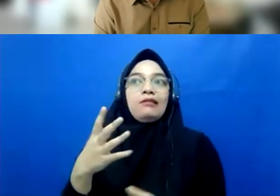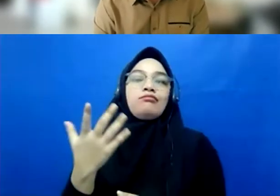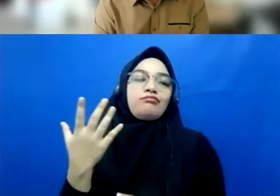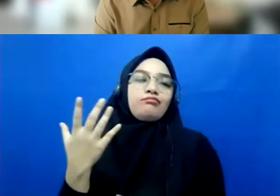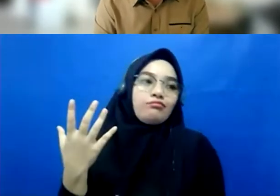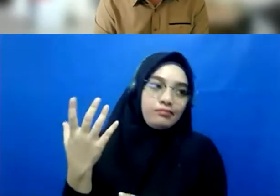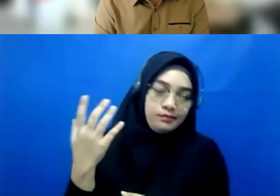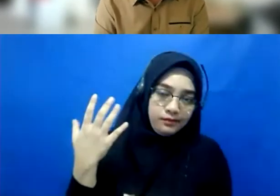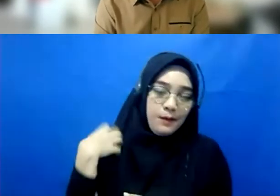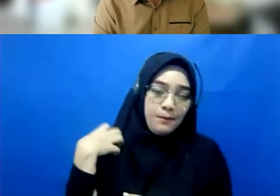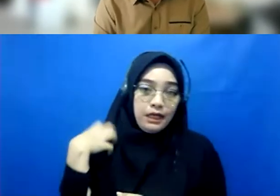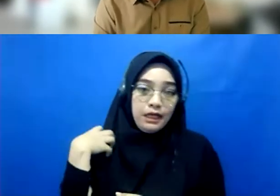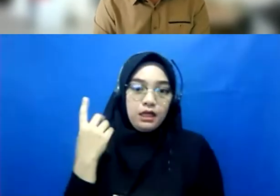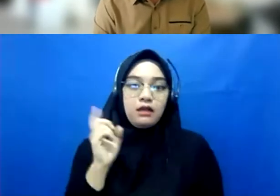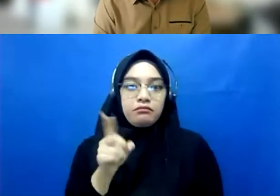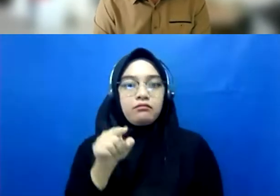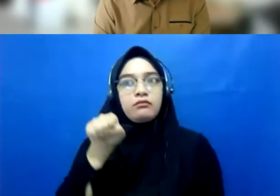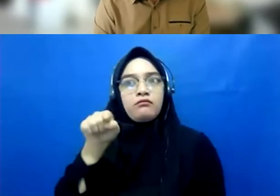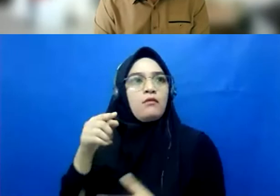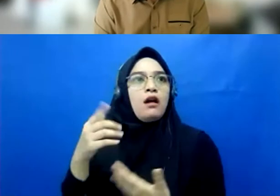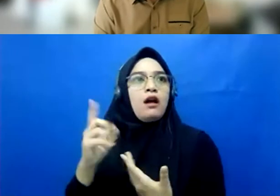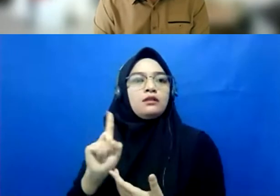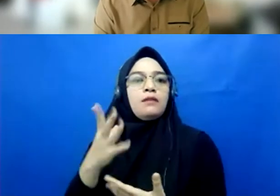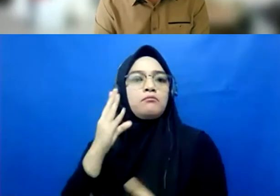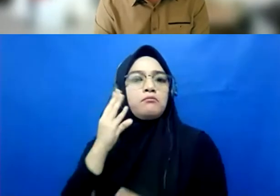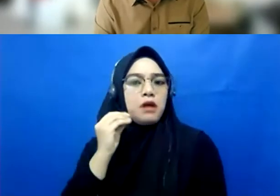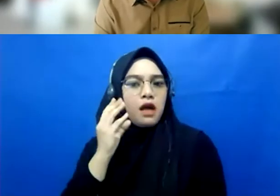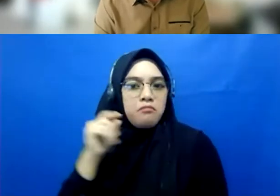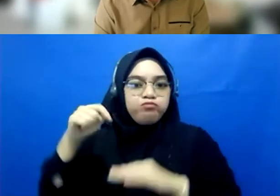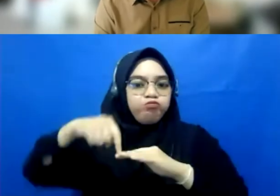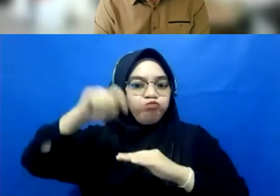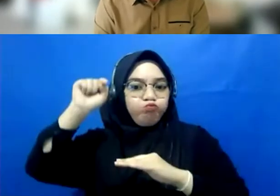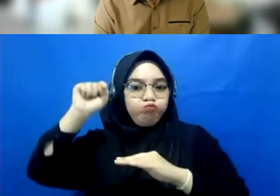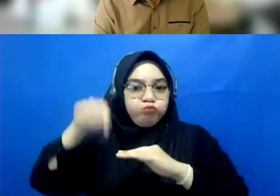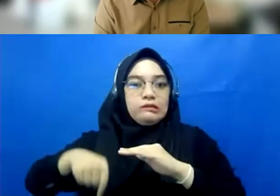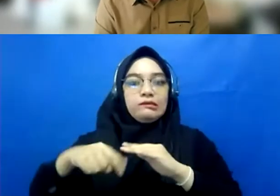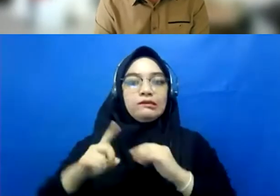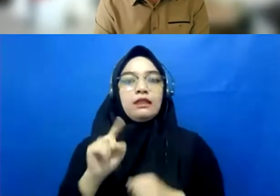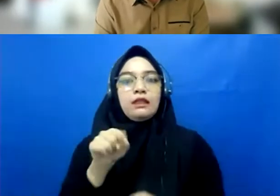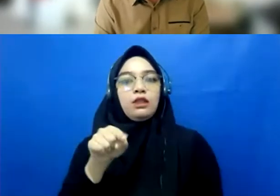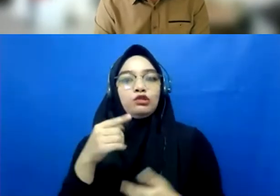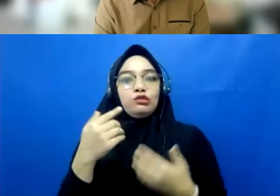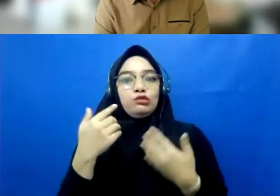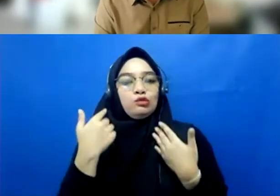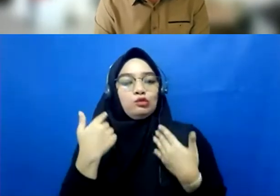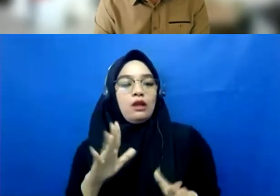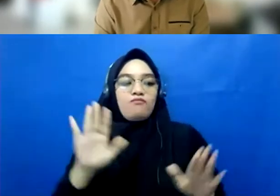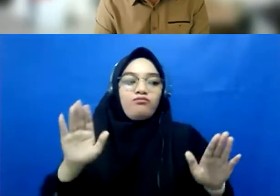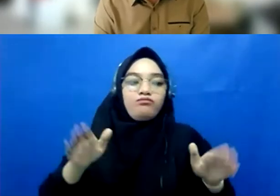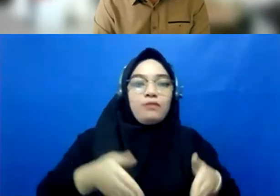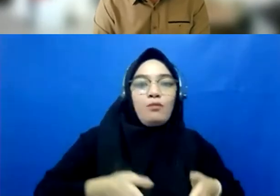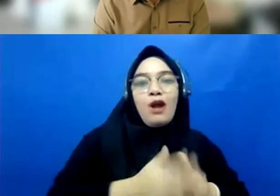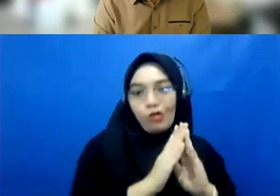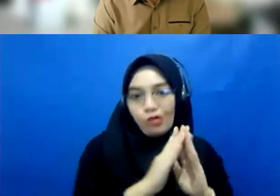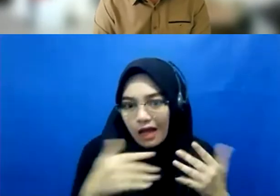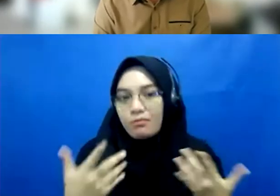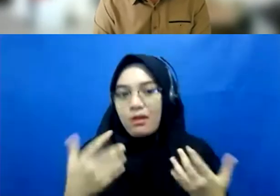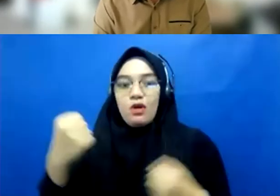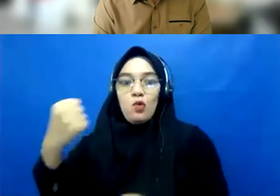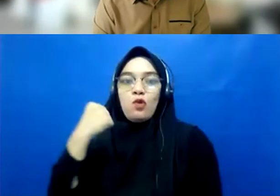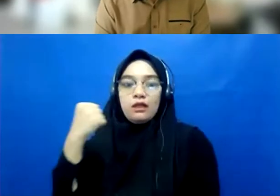deep experience, you know, in startup enterprises, having built and strengthened businesses across Asia, Africa, and